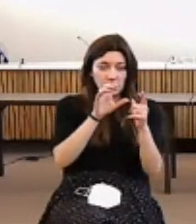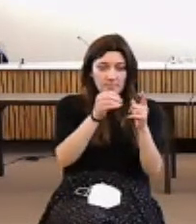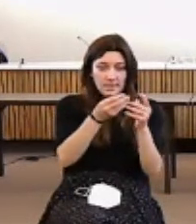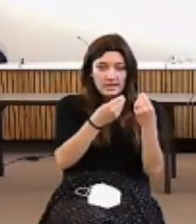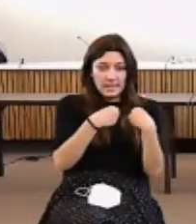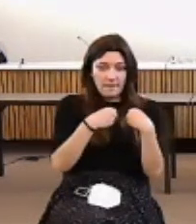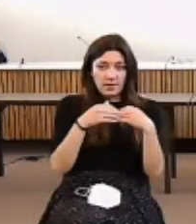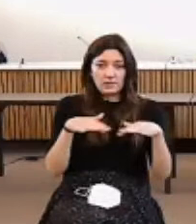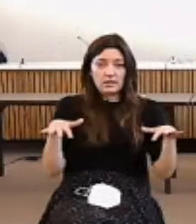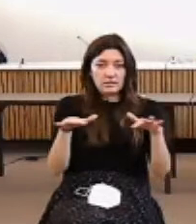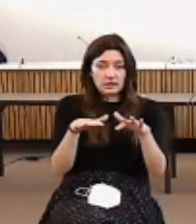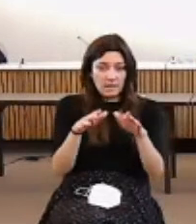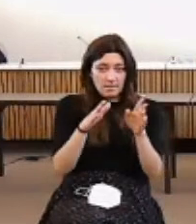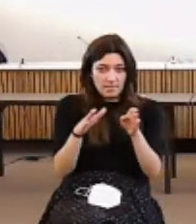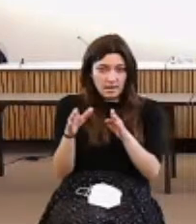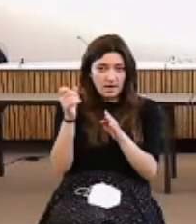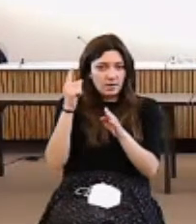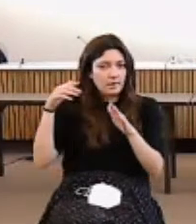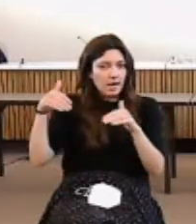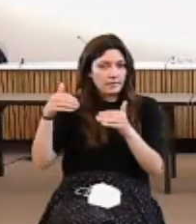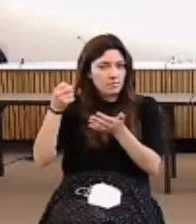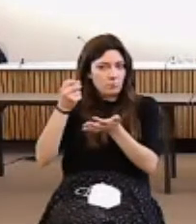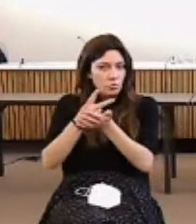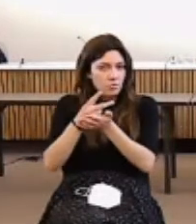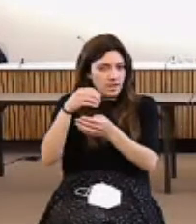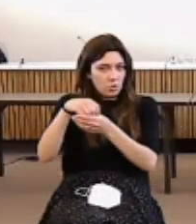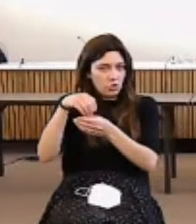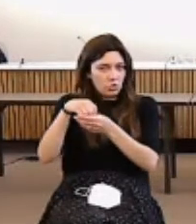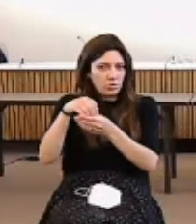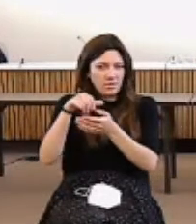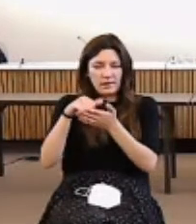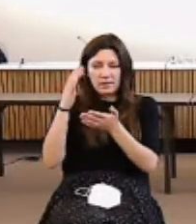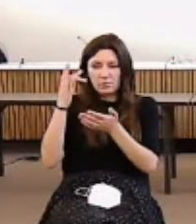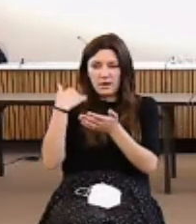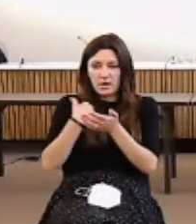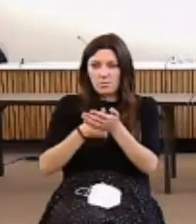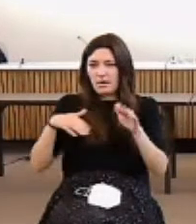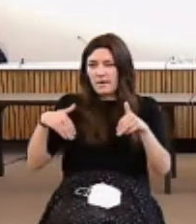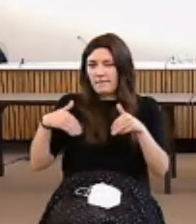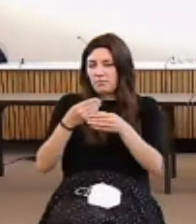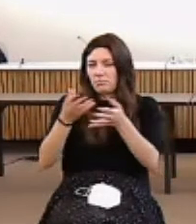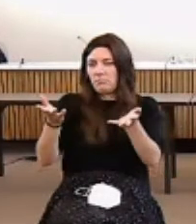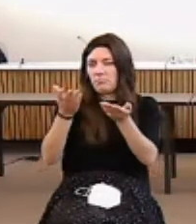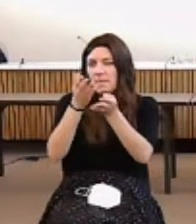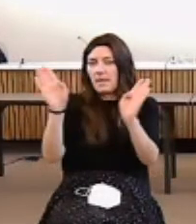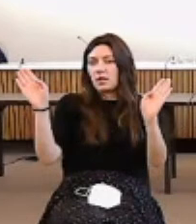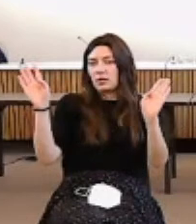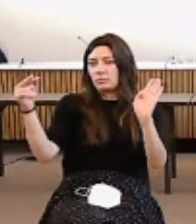and it hasn't been improved internally, which is why we haven't shared it yet publicly. But